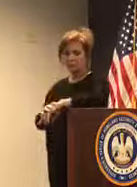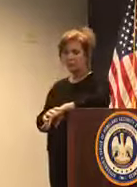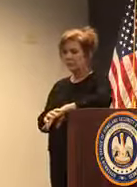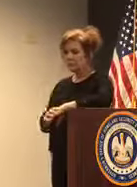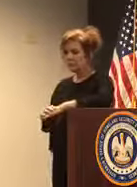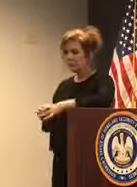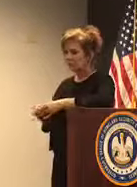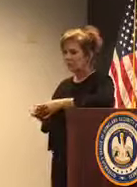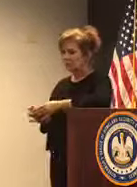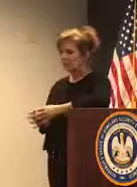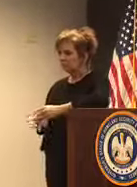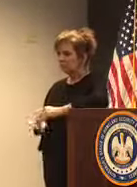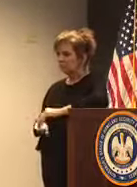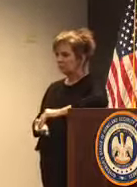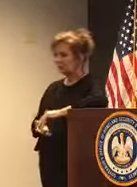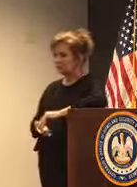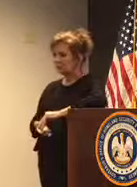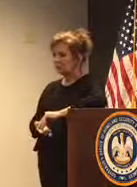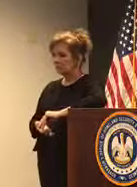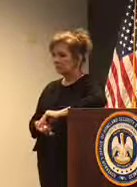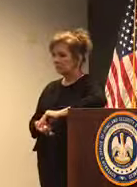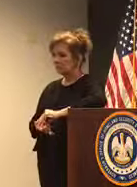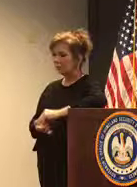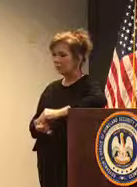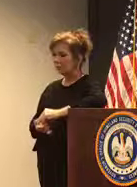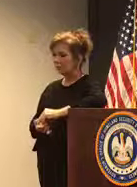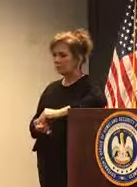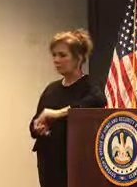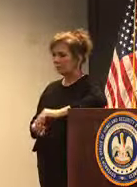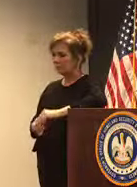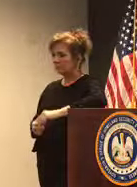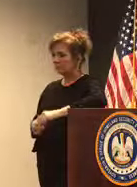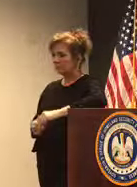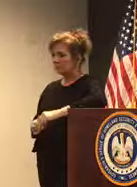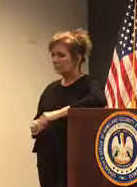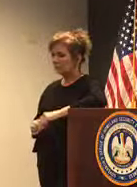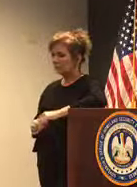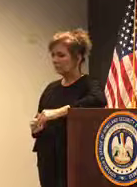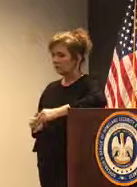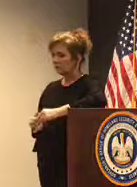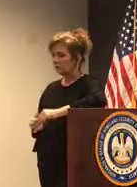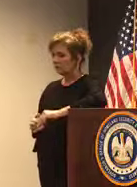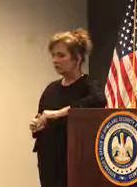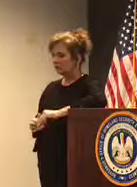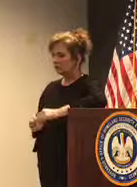They could have killed that one. Make the preparations to move their livestock and move their equipment